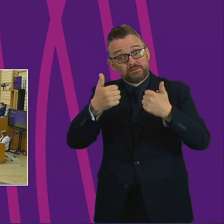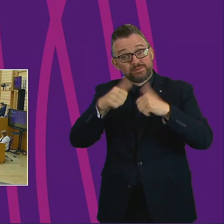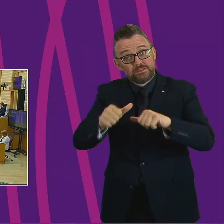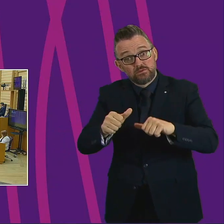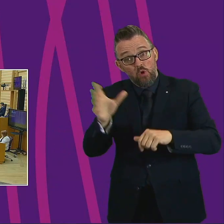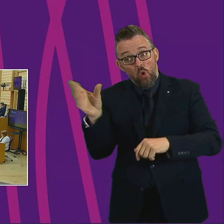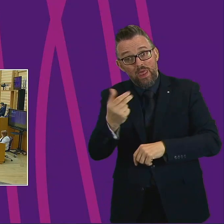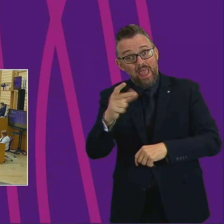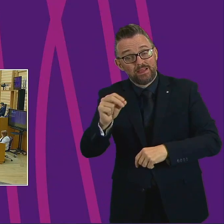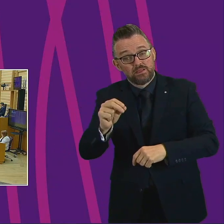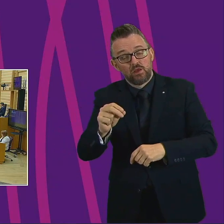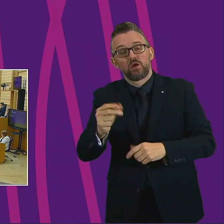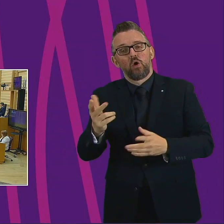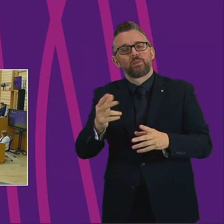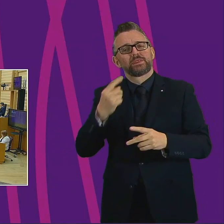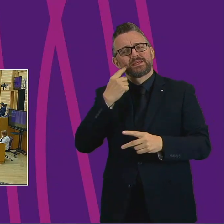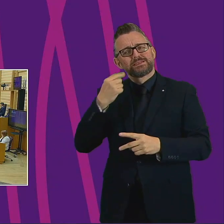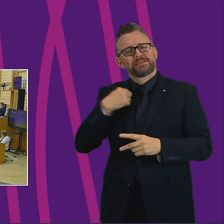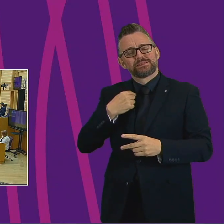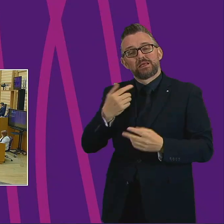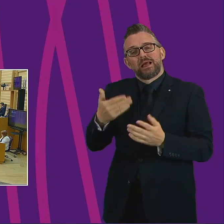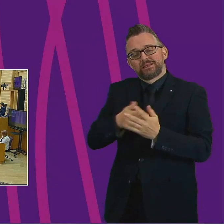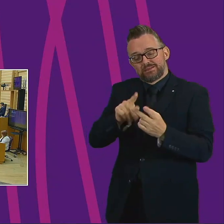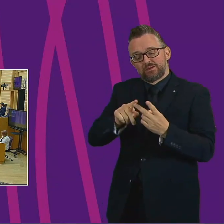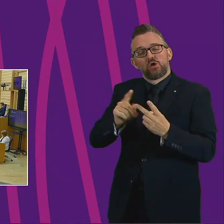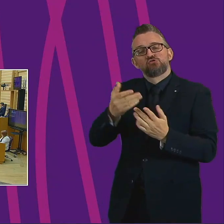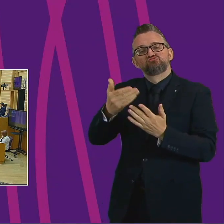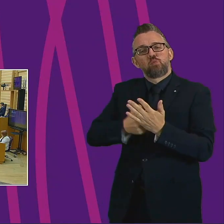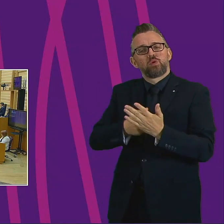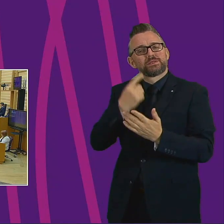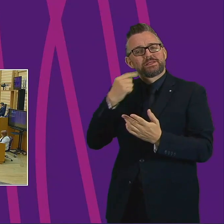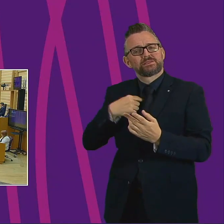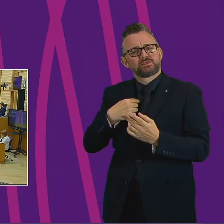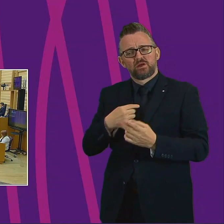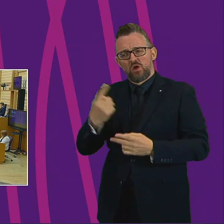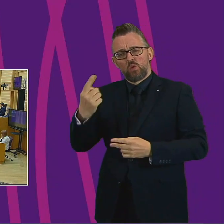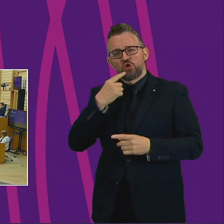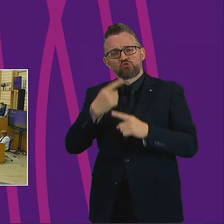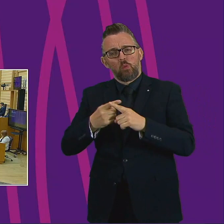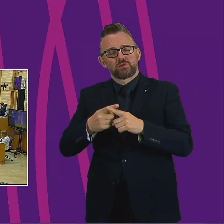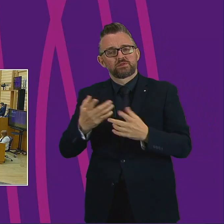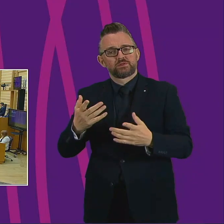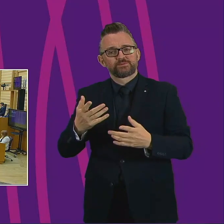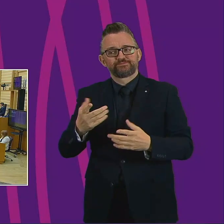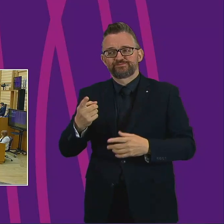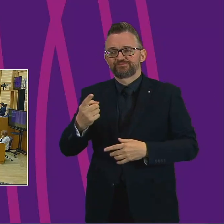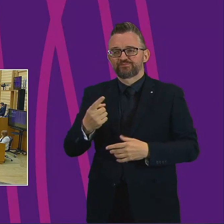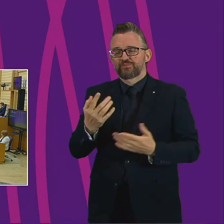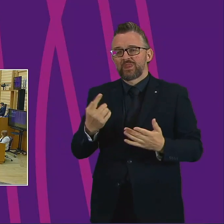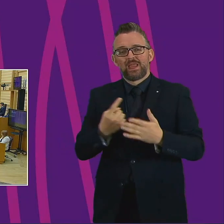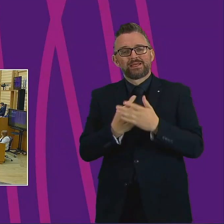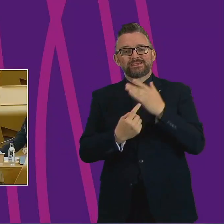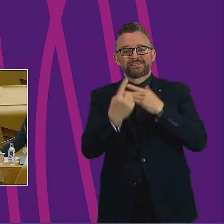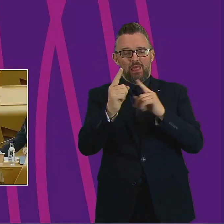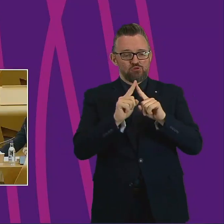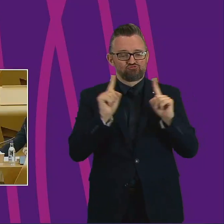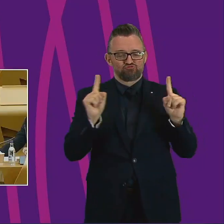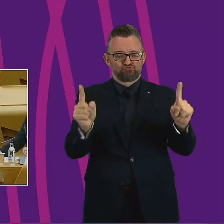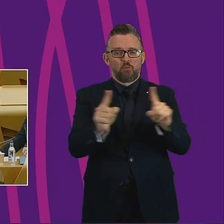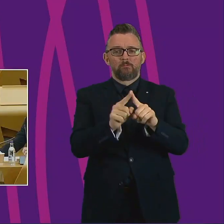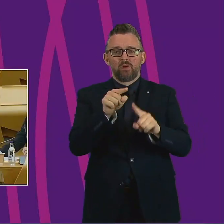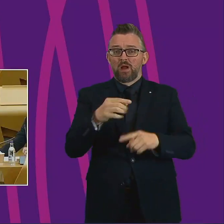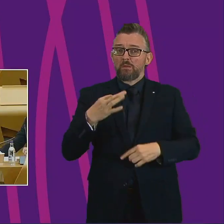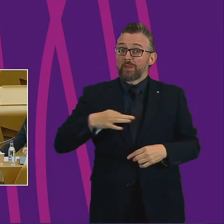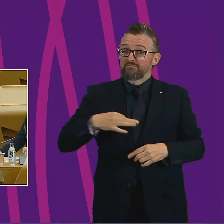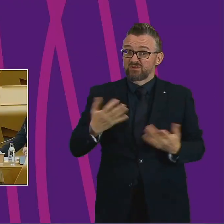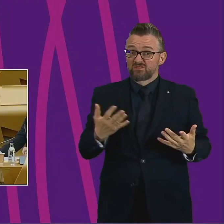happened? And with regards to yesterday's report, one of the points was the impact of benefits of the single rooms should be reviewed and